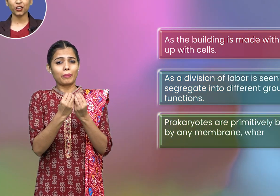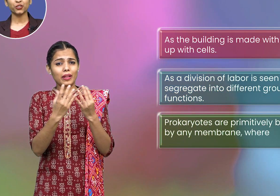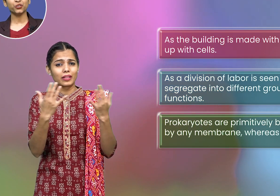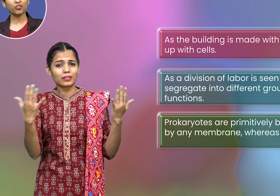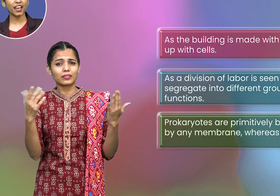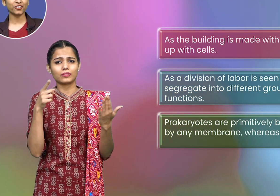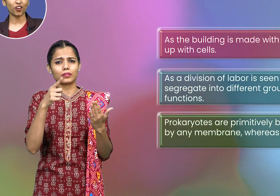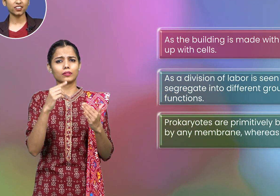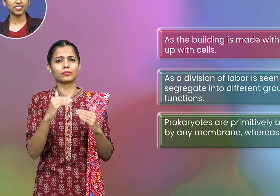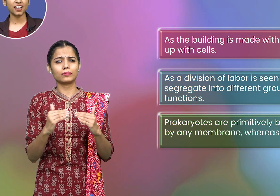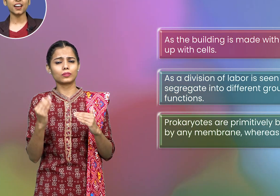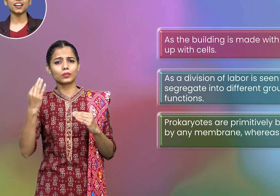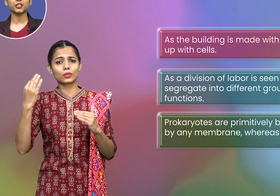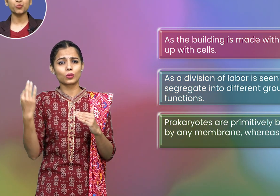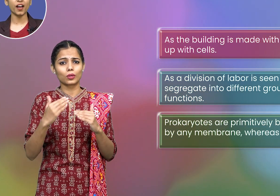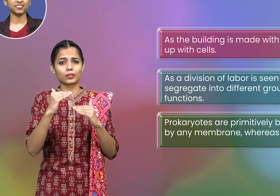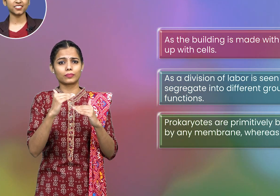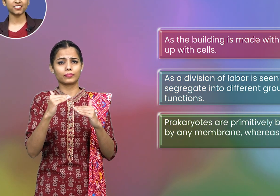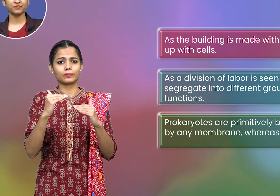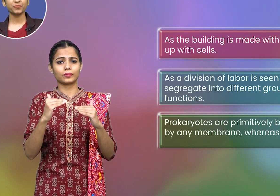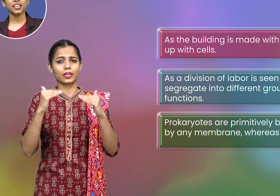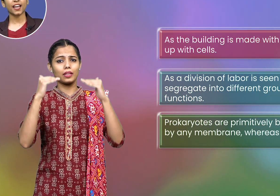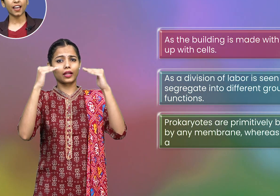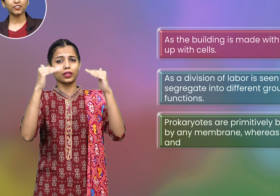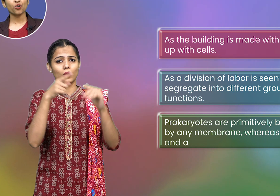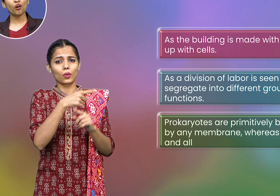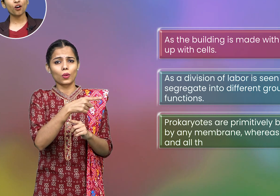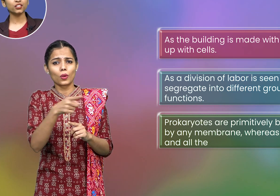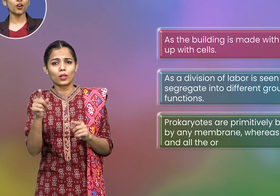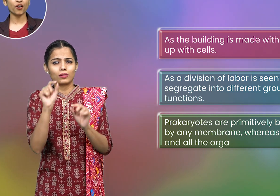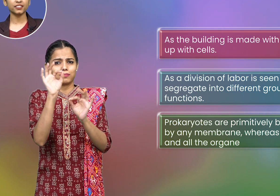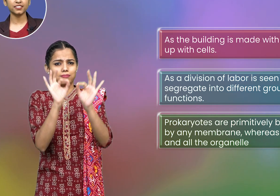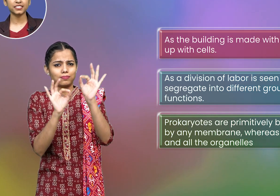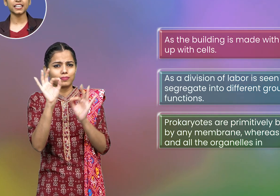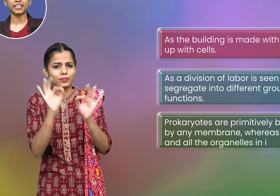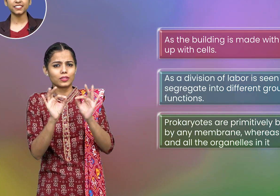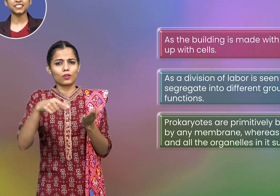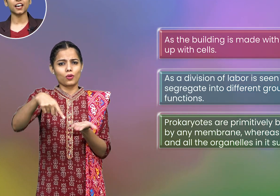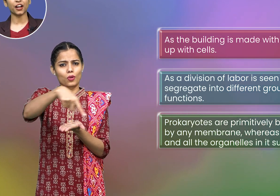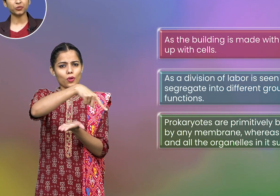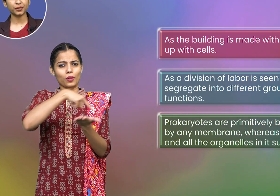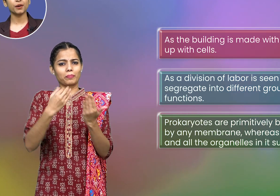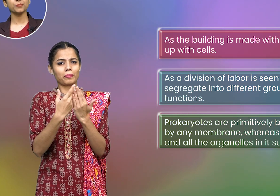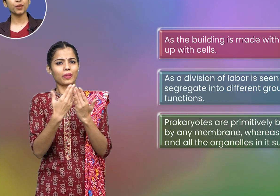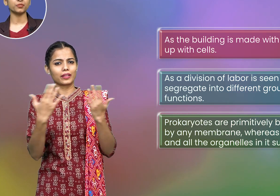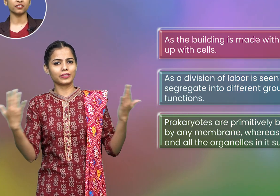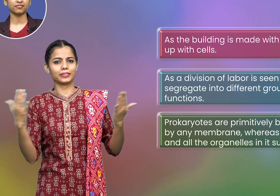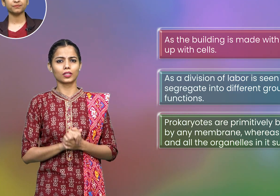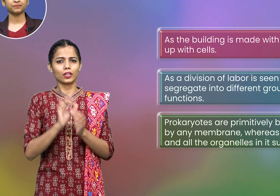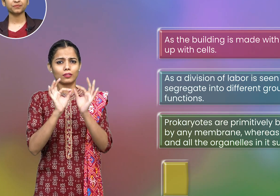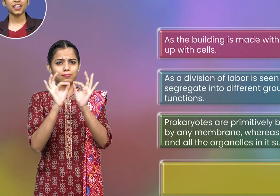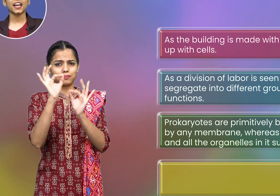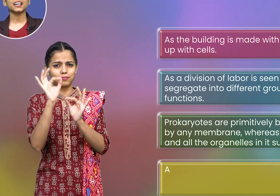whereas eukaryotes are advanced and all the organelles in it surrounded by